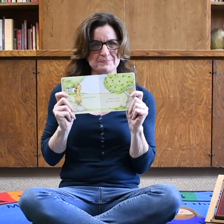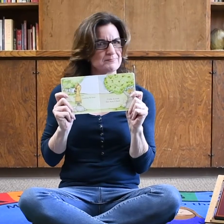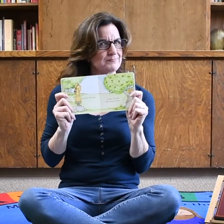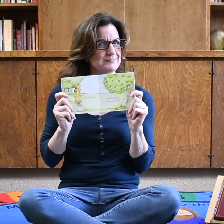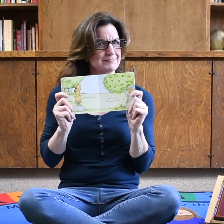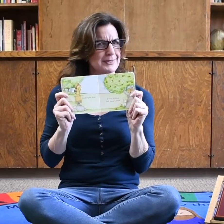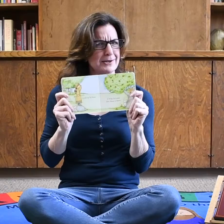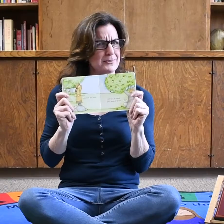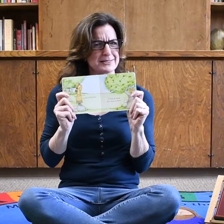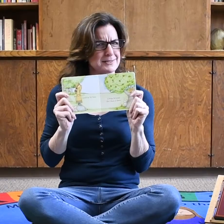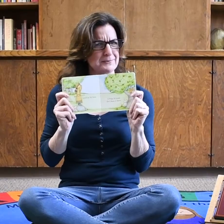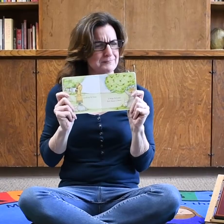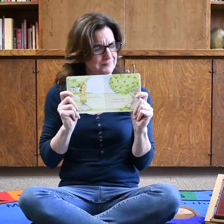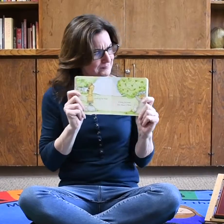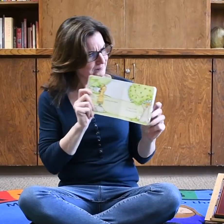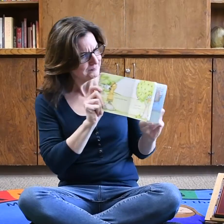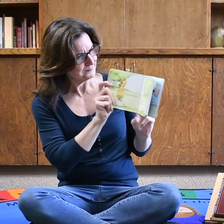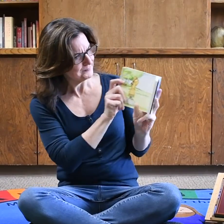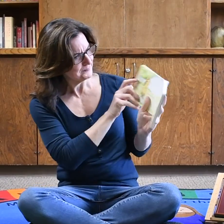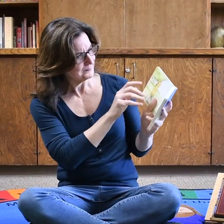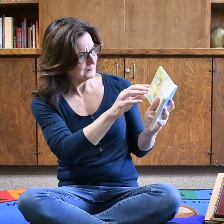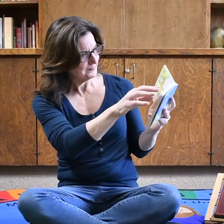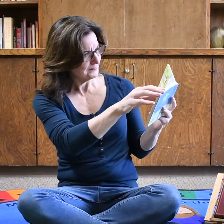bears? I don't think so.